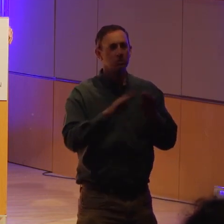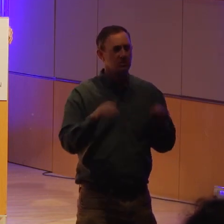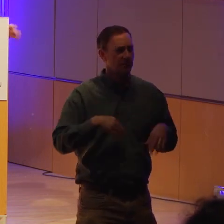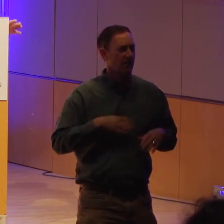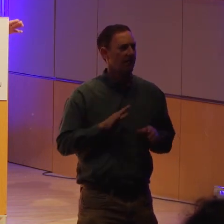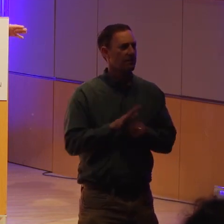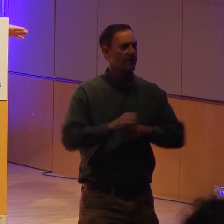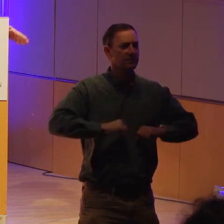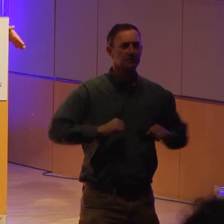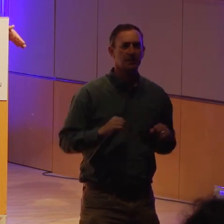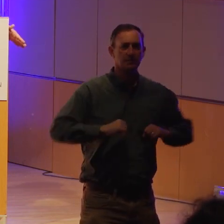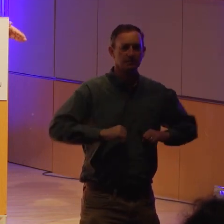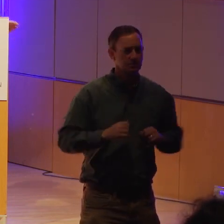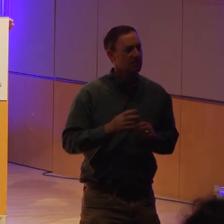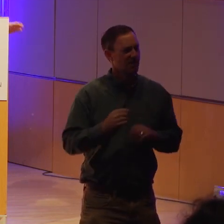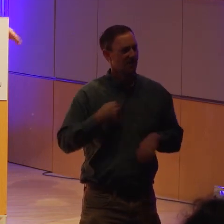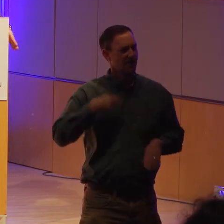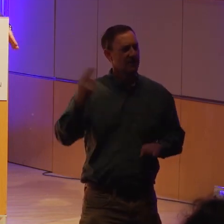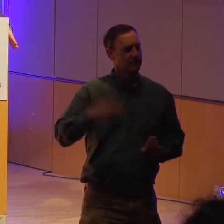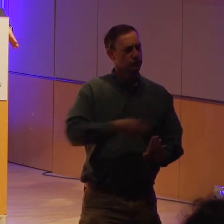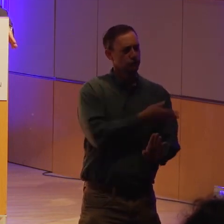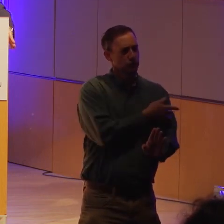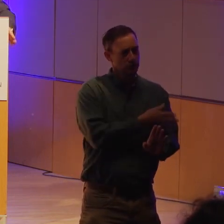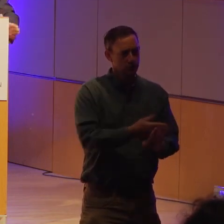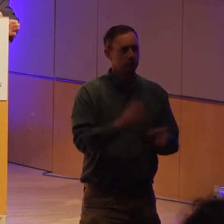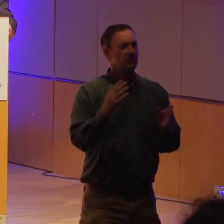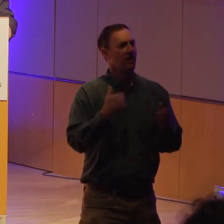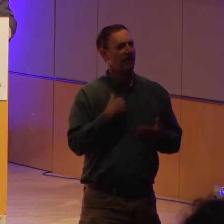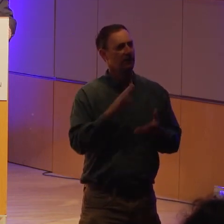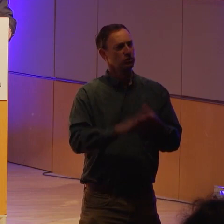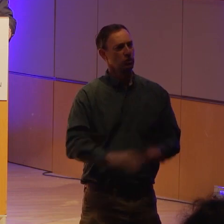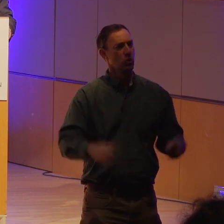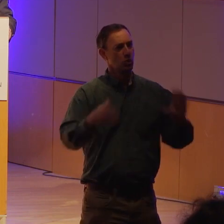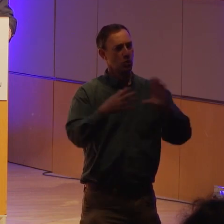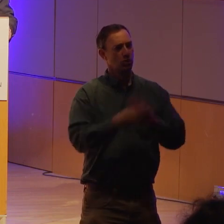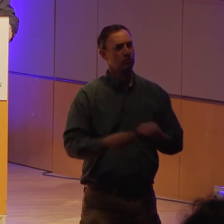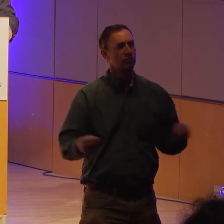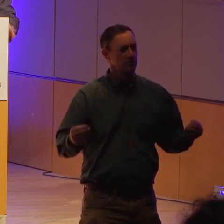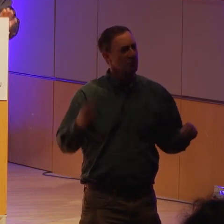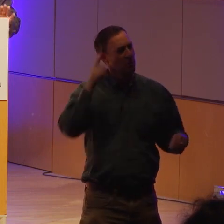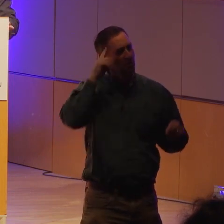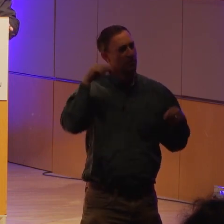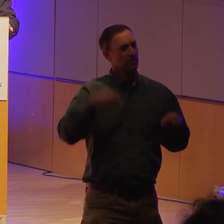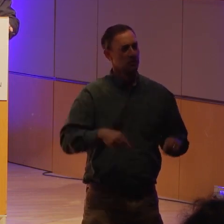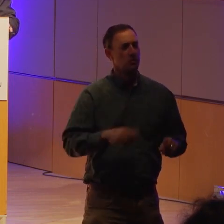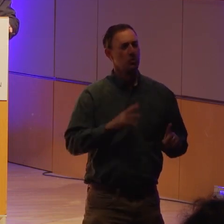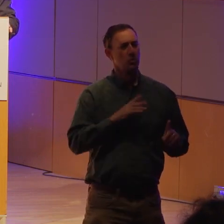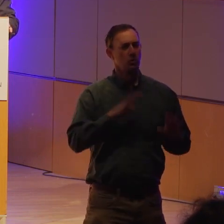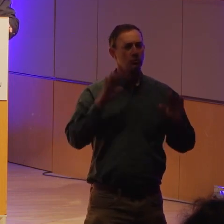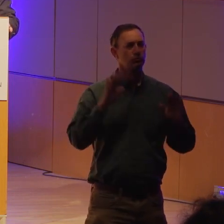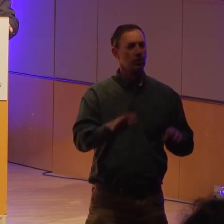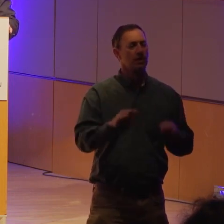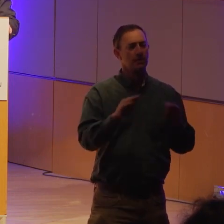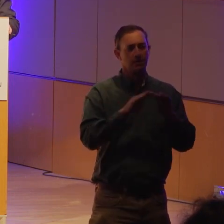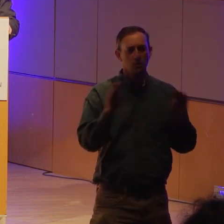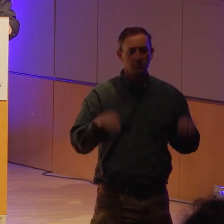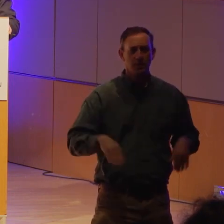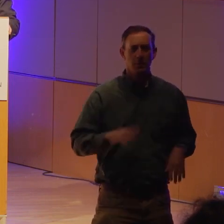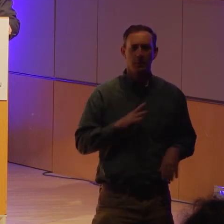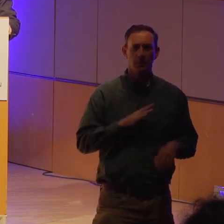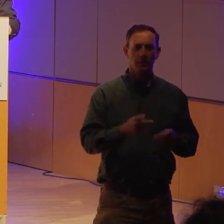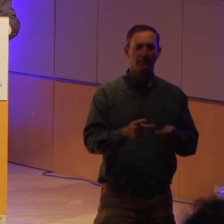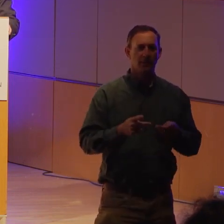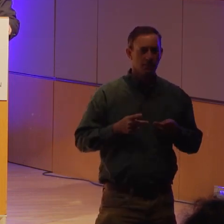space, and it has a history, and it tells a story? And we thought this would be a great museum and a great